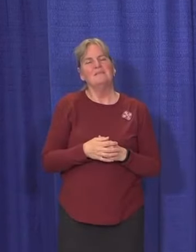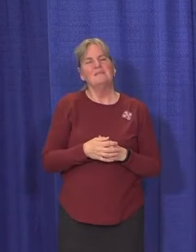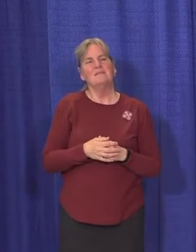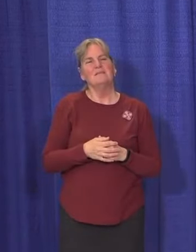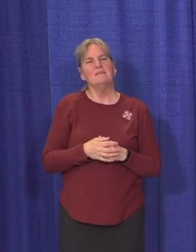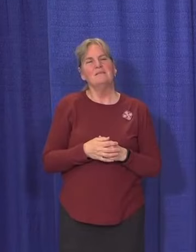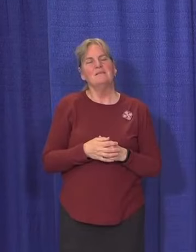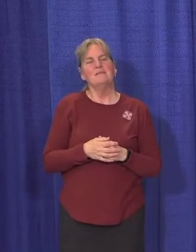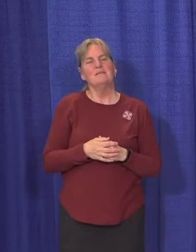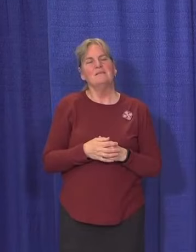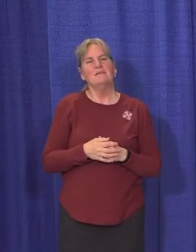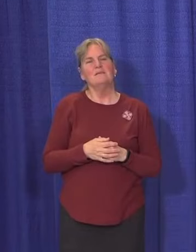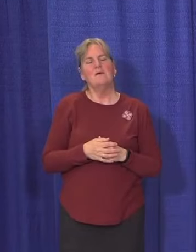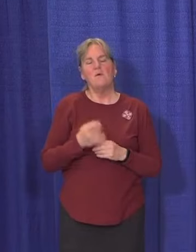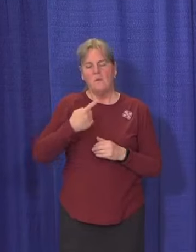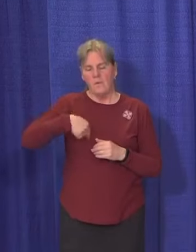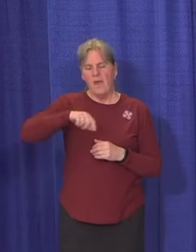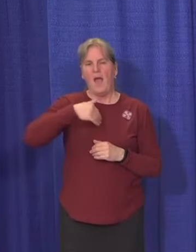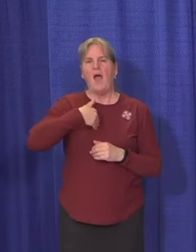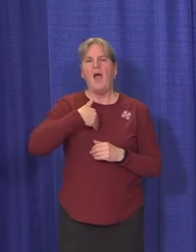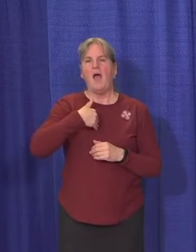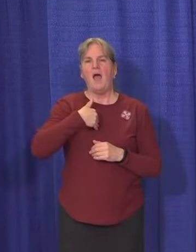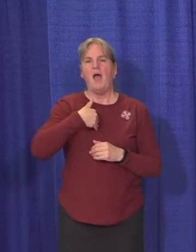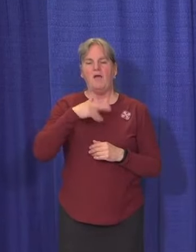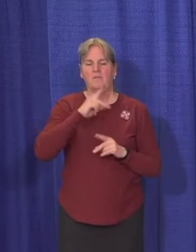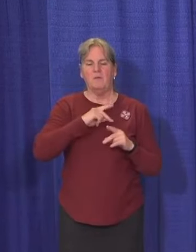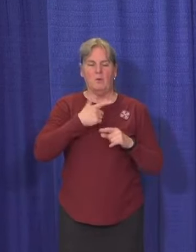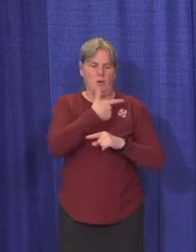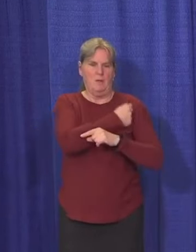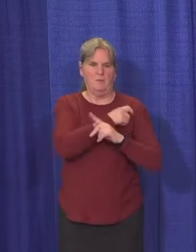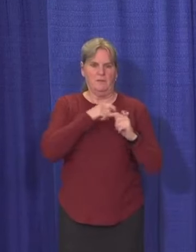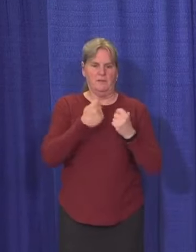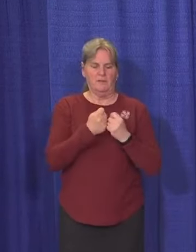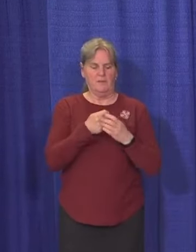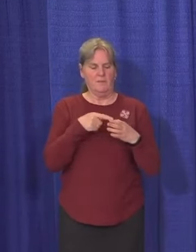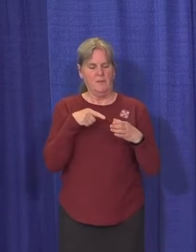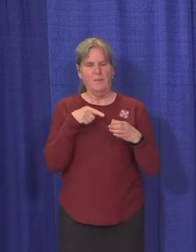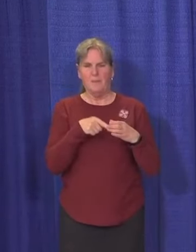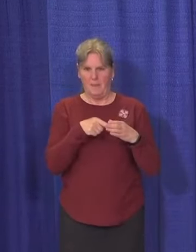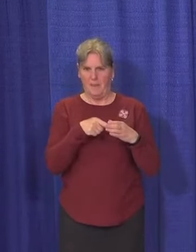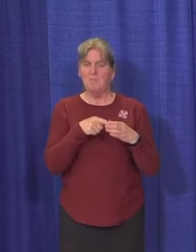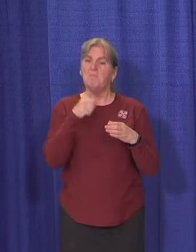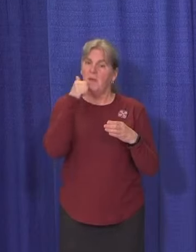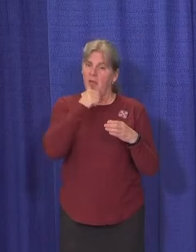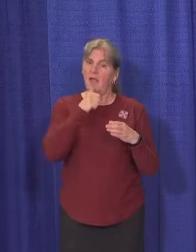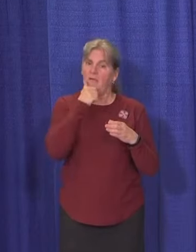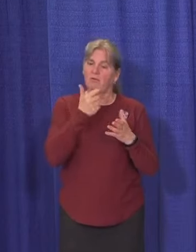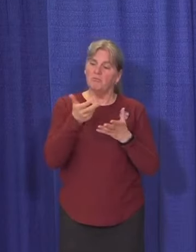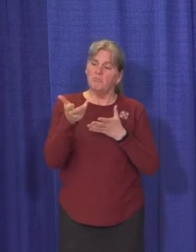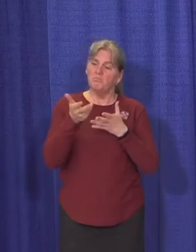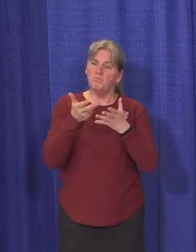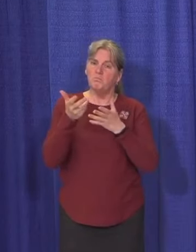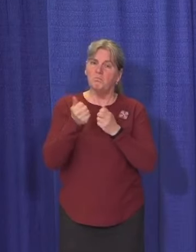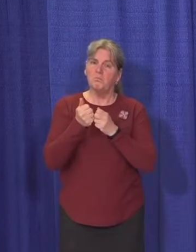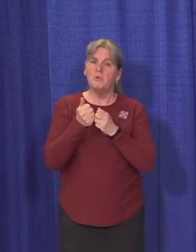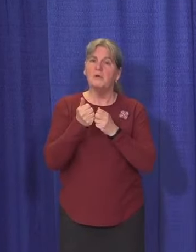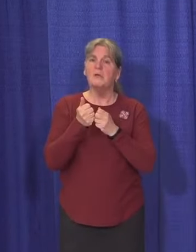we have people dedicated within our team who are having virtually daily conversations